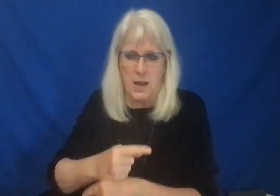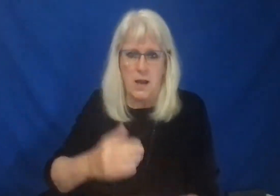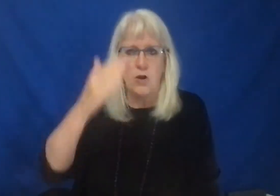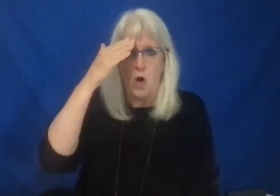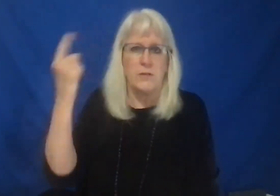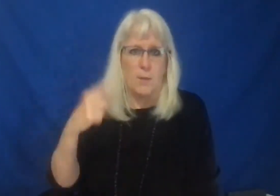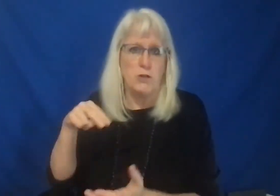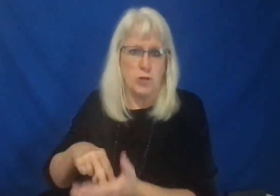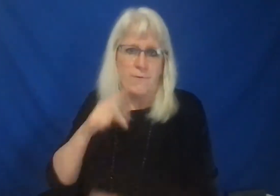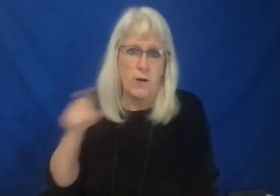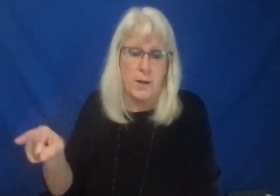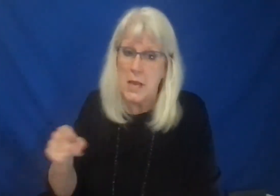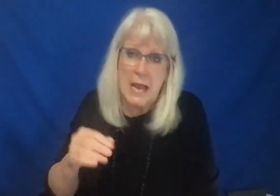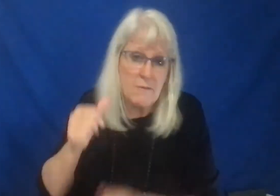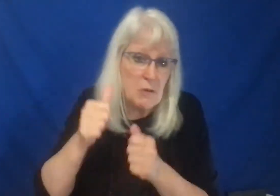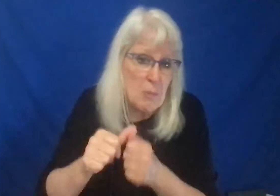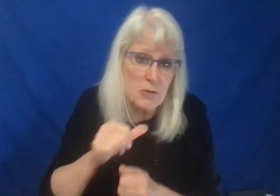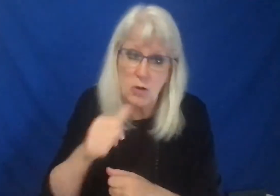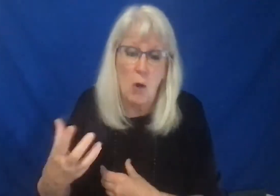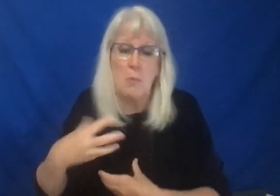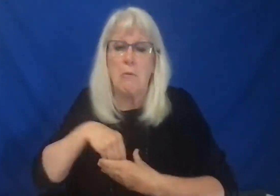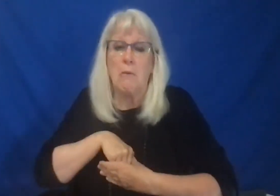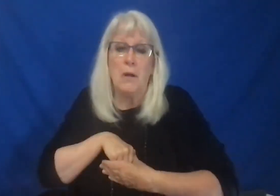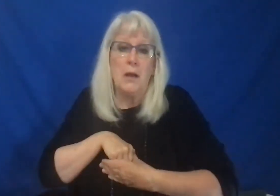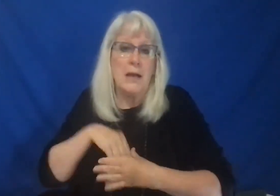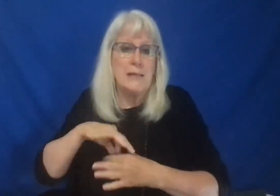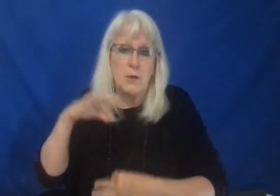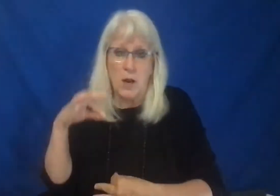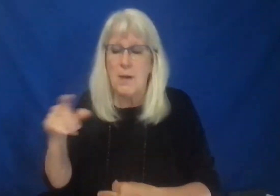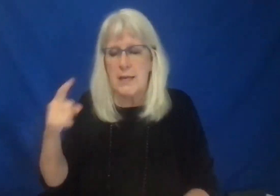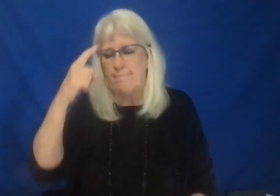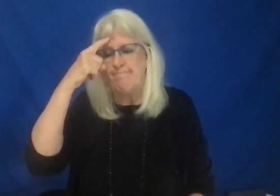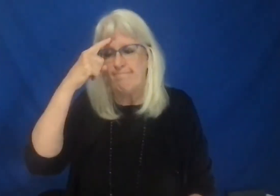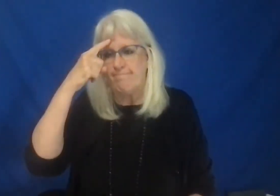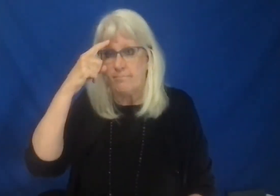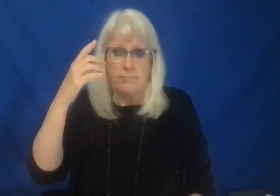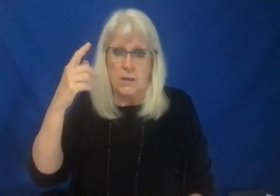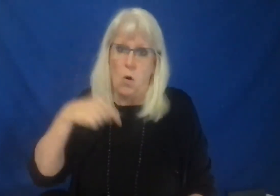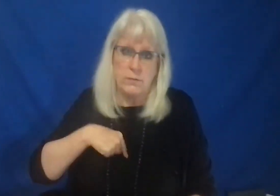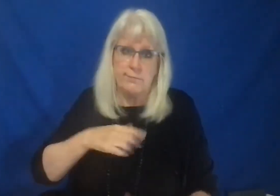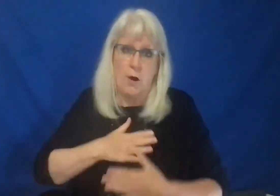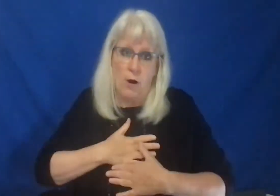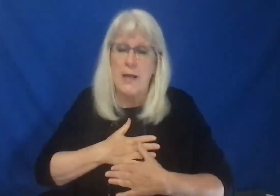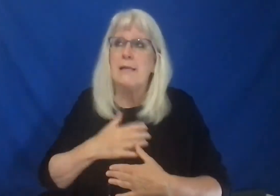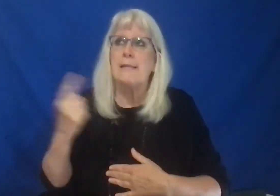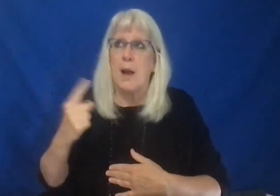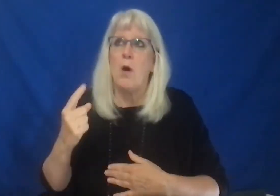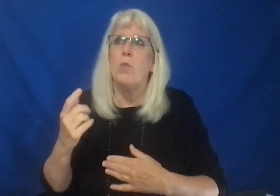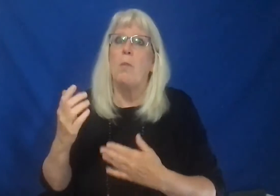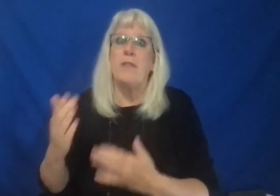or not he remembers it, if he does, will say, there was somebody who was there that day. And I think that that's an element of Concept 9